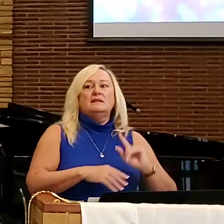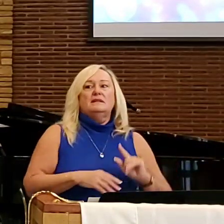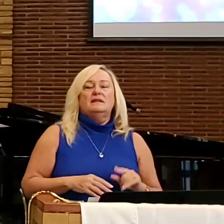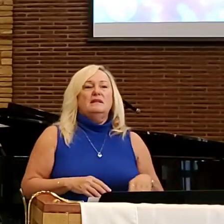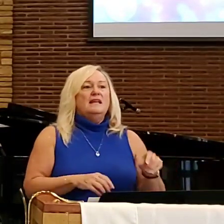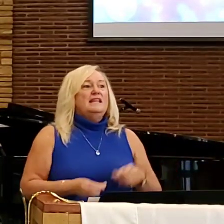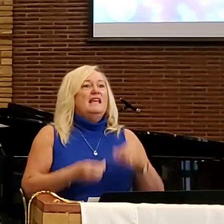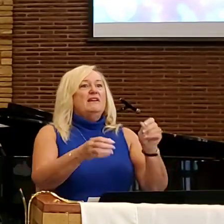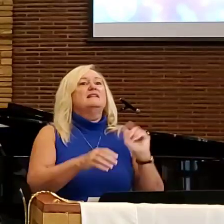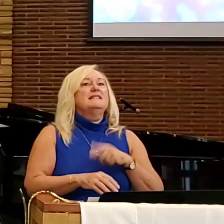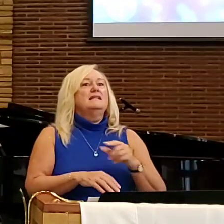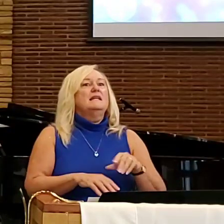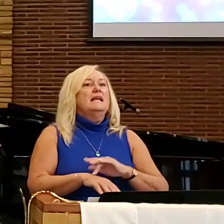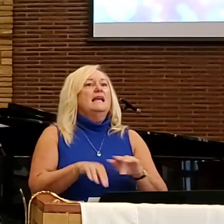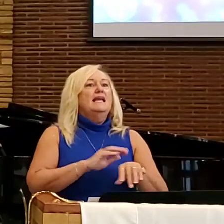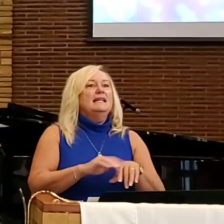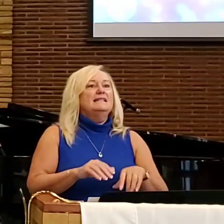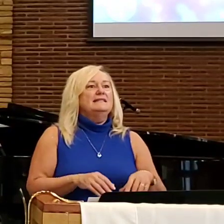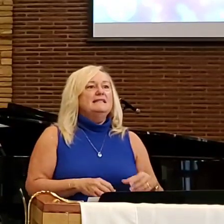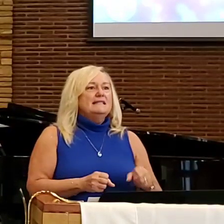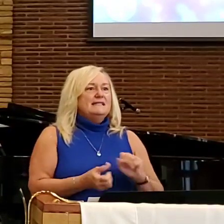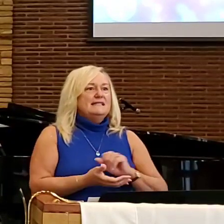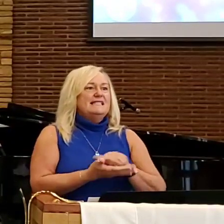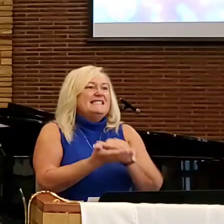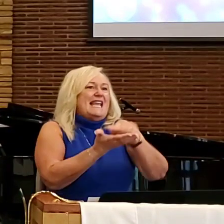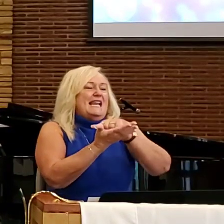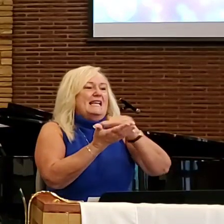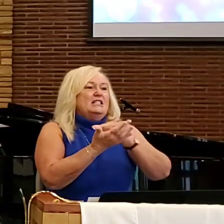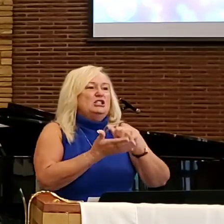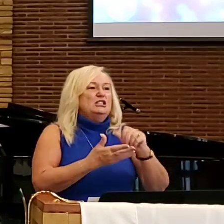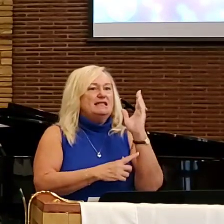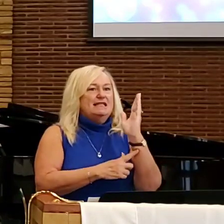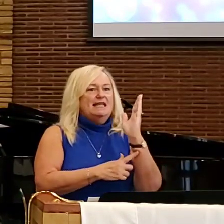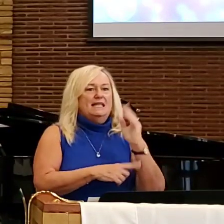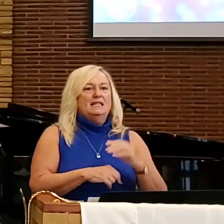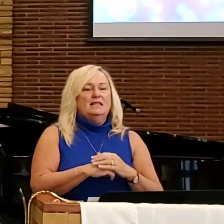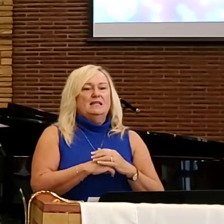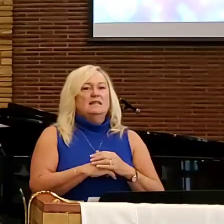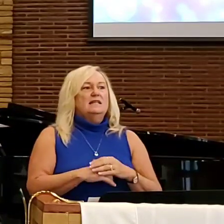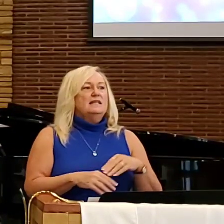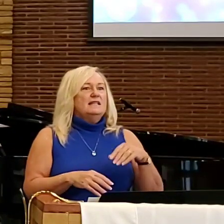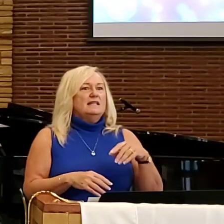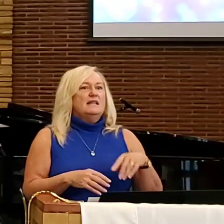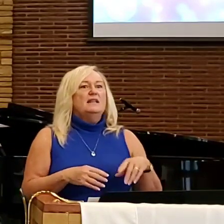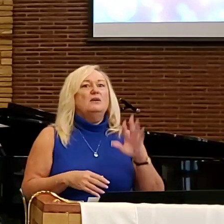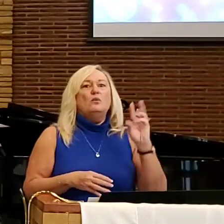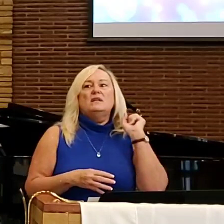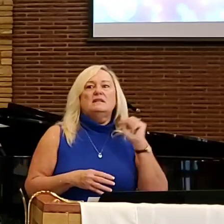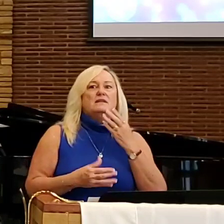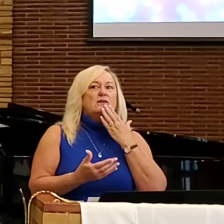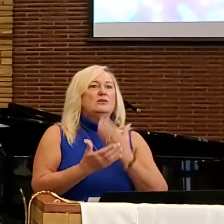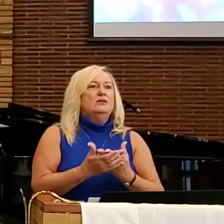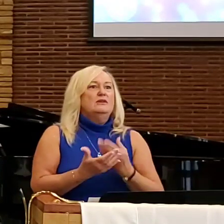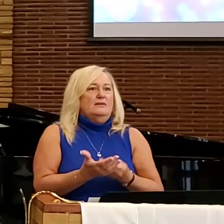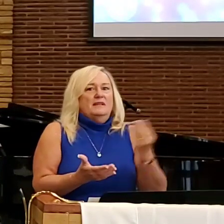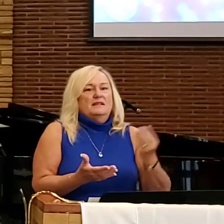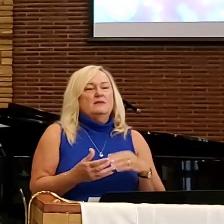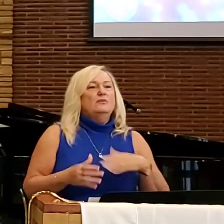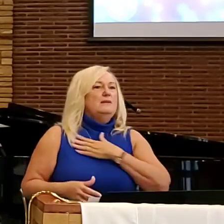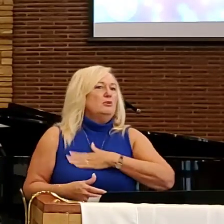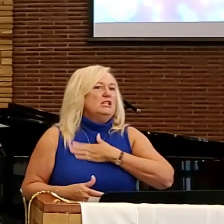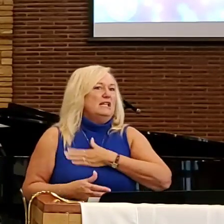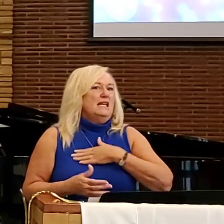hand sanitizer and stand that is there at the entrance, and that was a good expense, so we